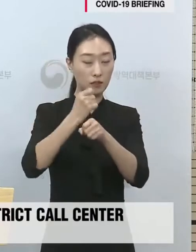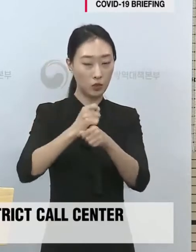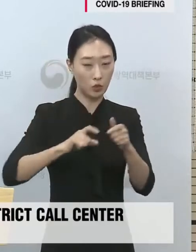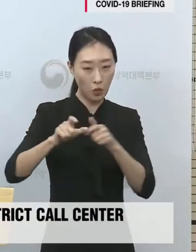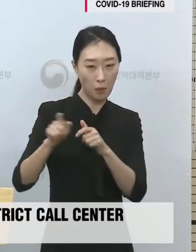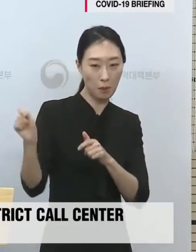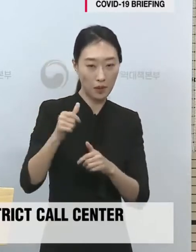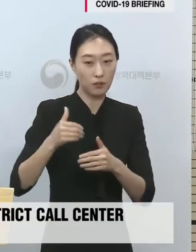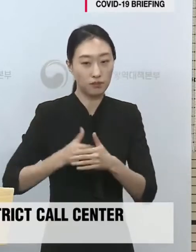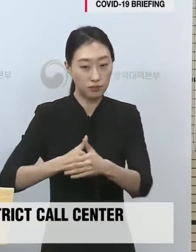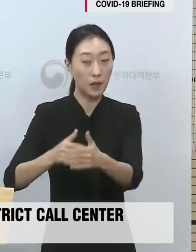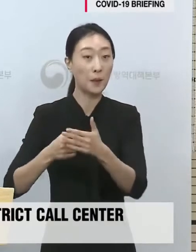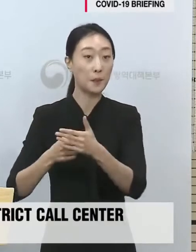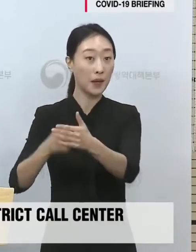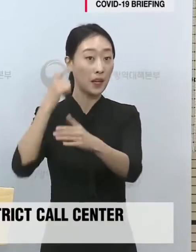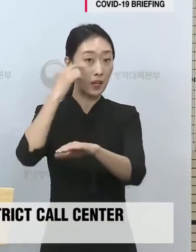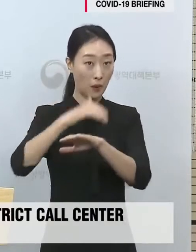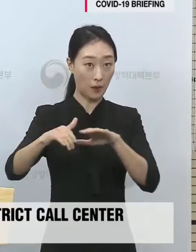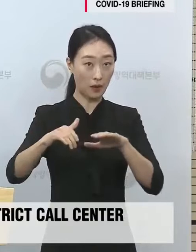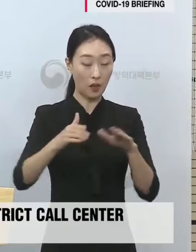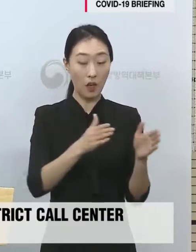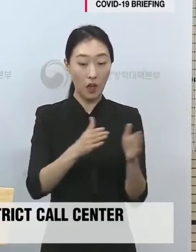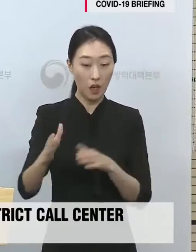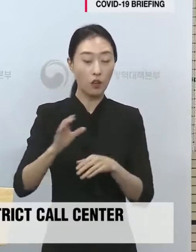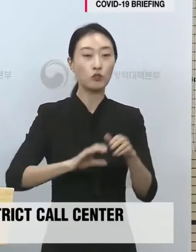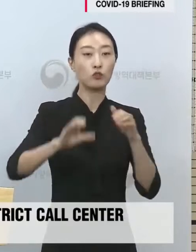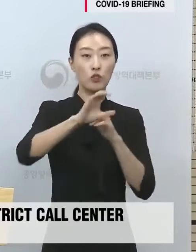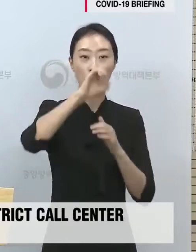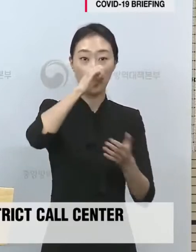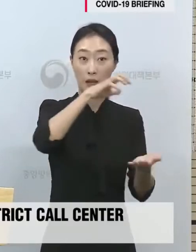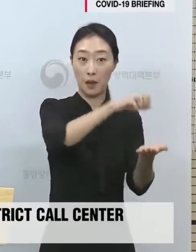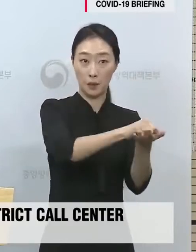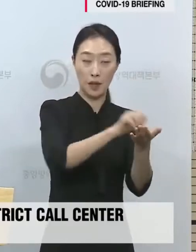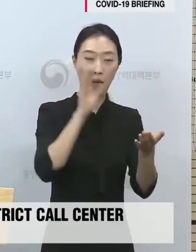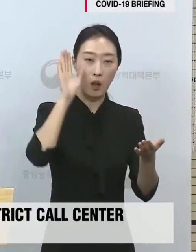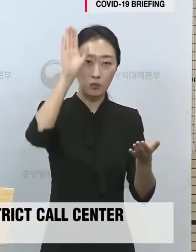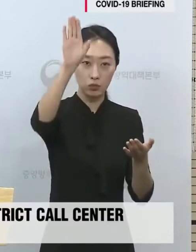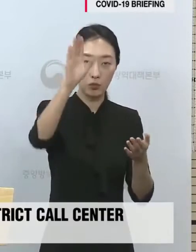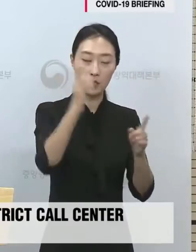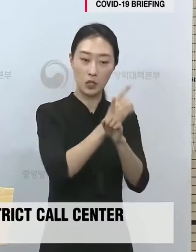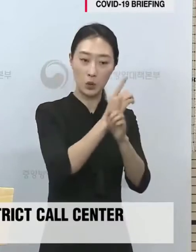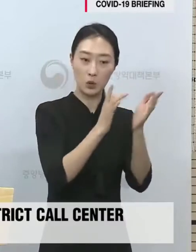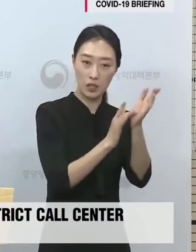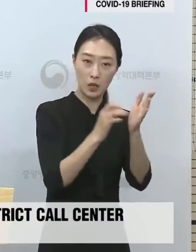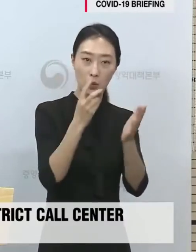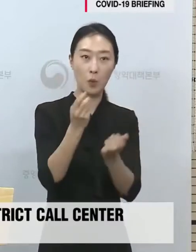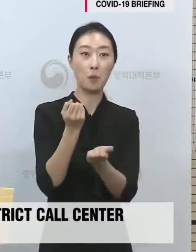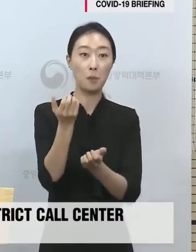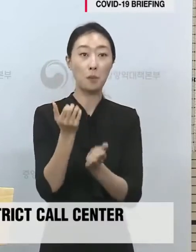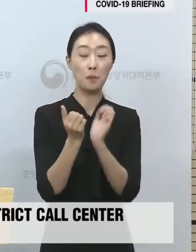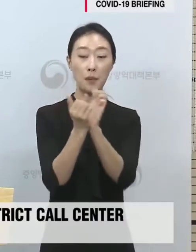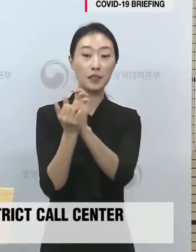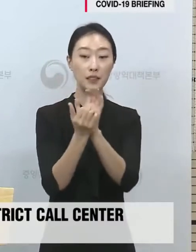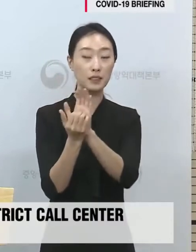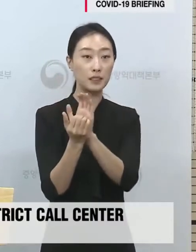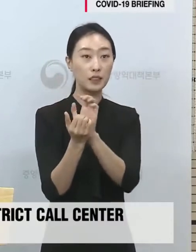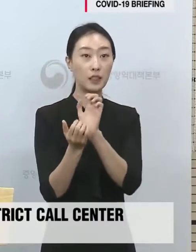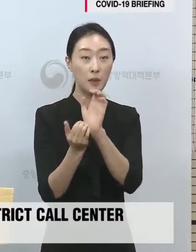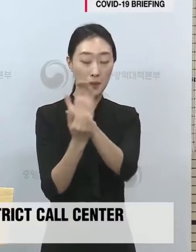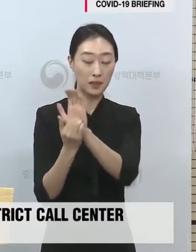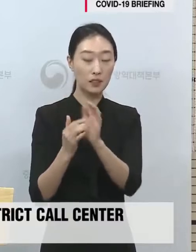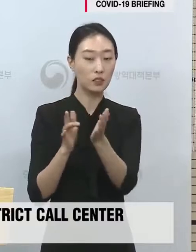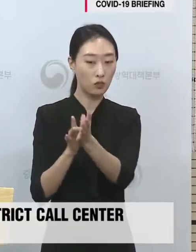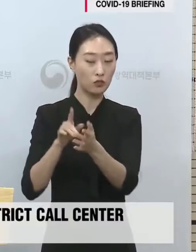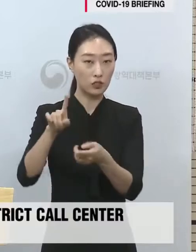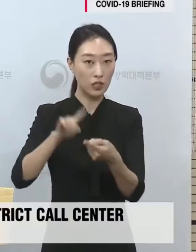we will be also intensifying and facilitating more cooperative research with other institutions to speed up the process. And we